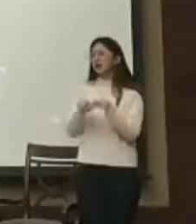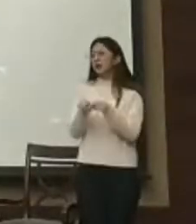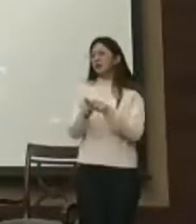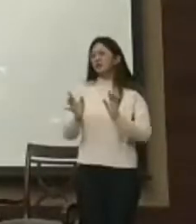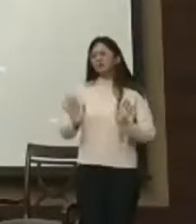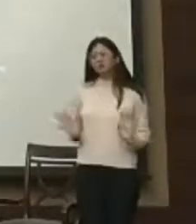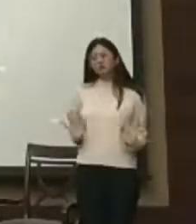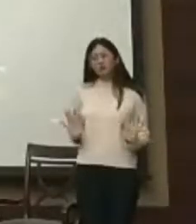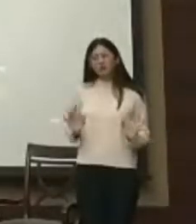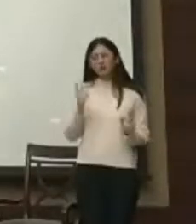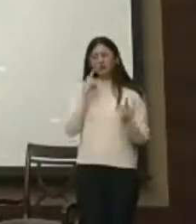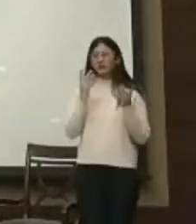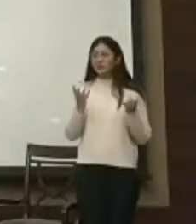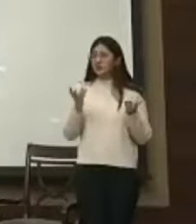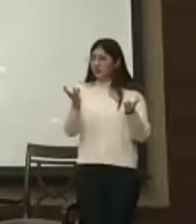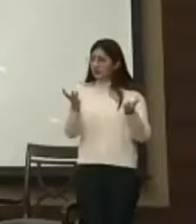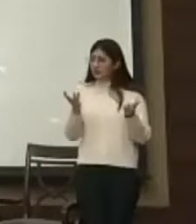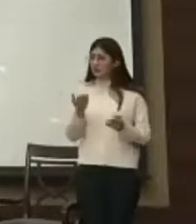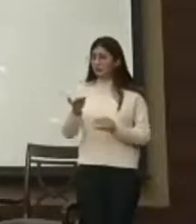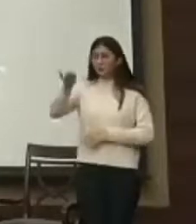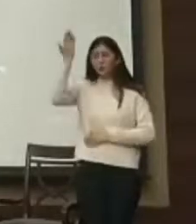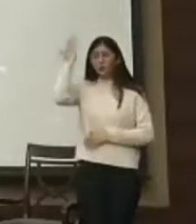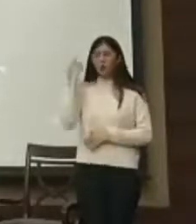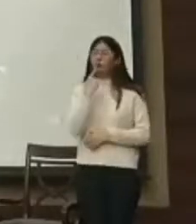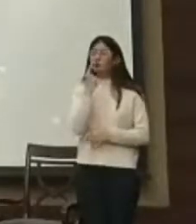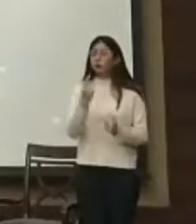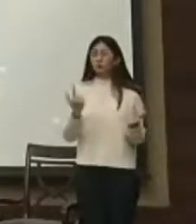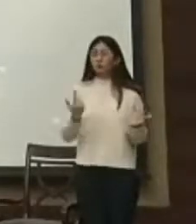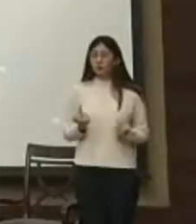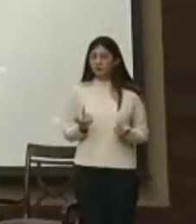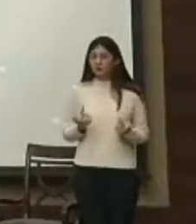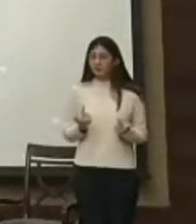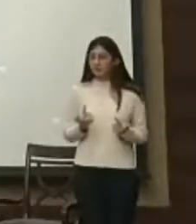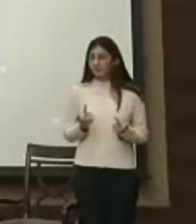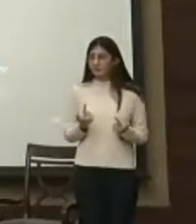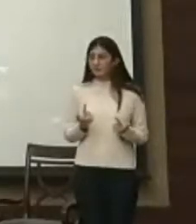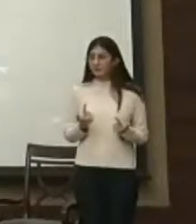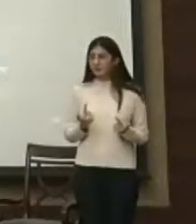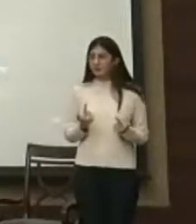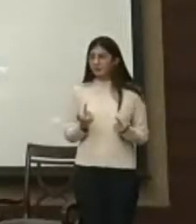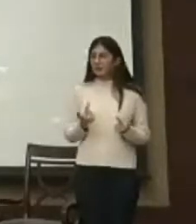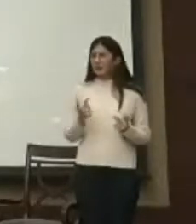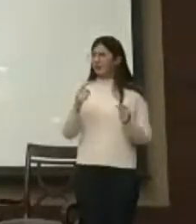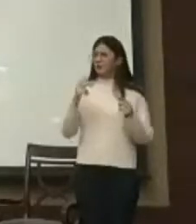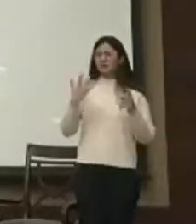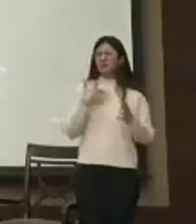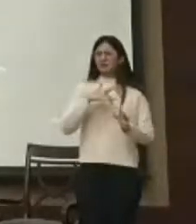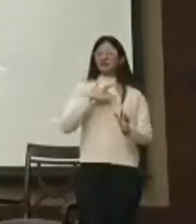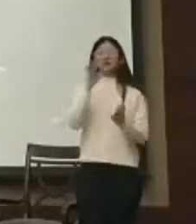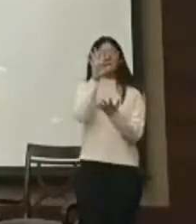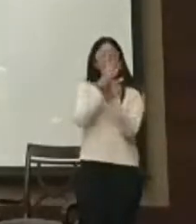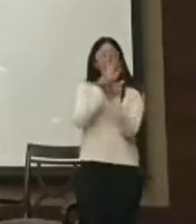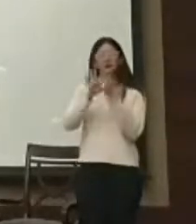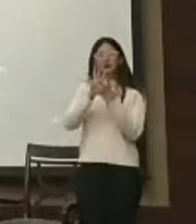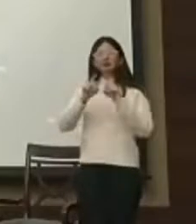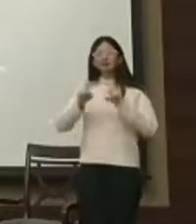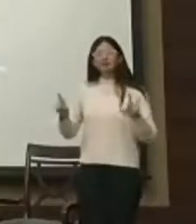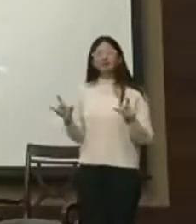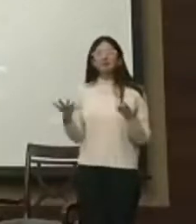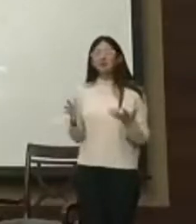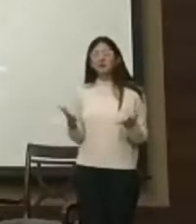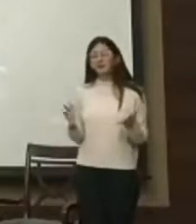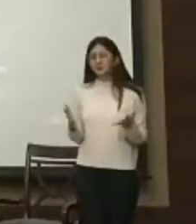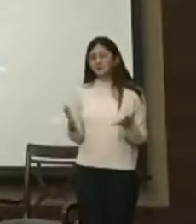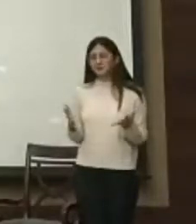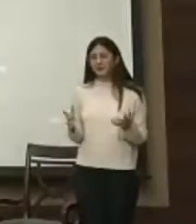that we were told earlier, in fact, it paints a very dismal picture. The second,